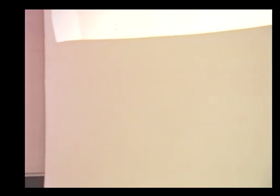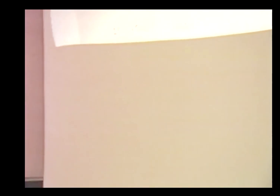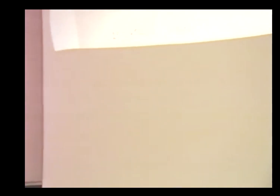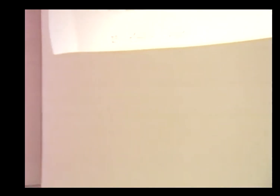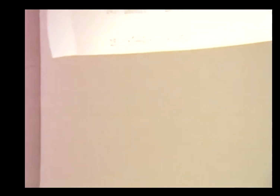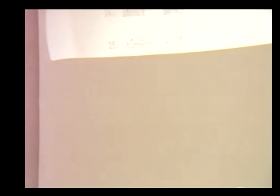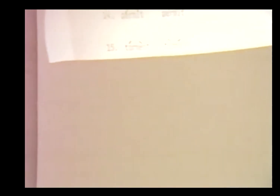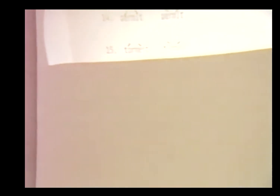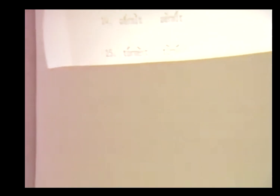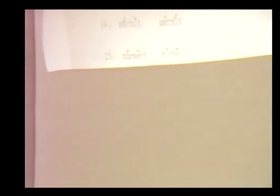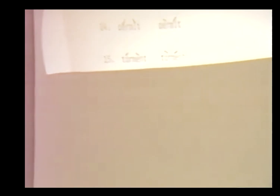All right, so you've seen that.